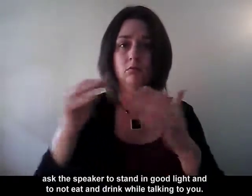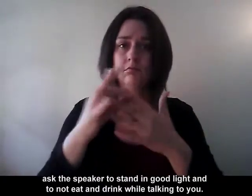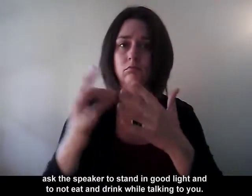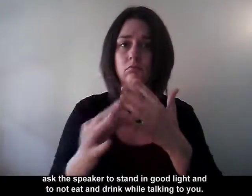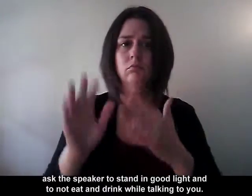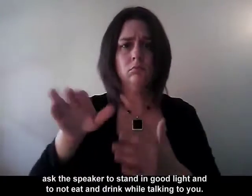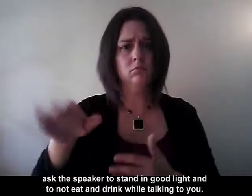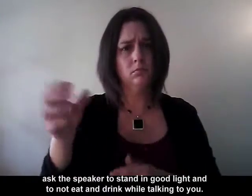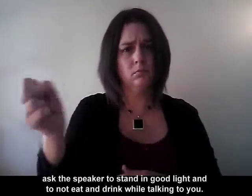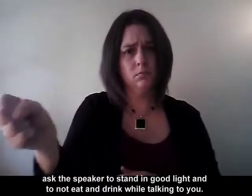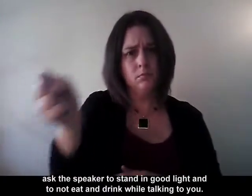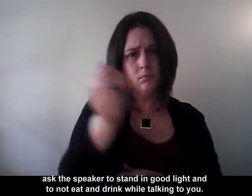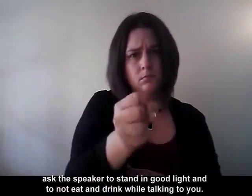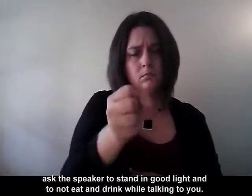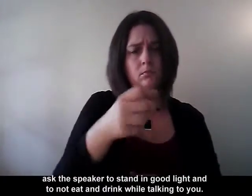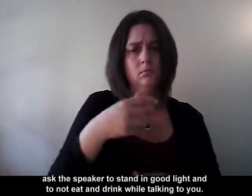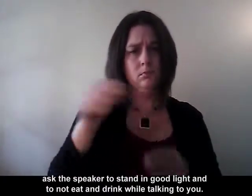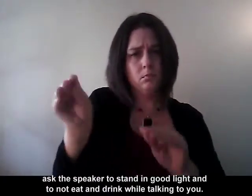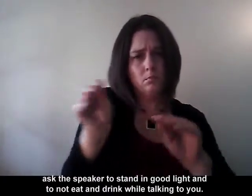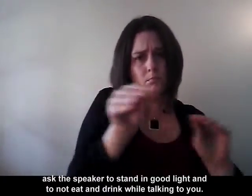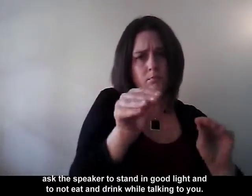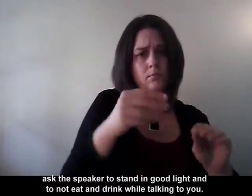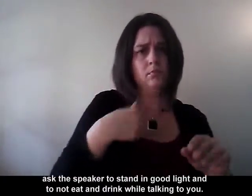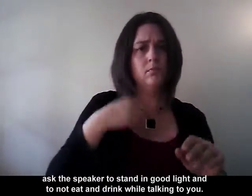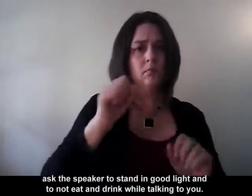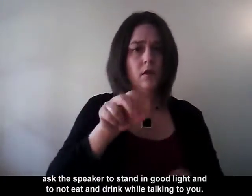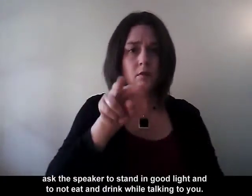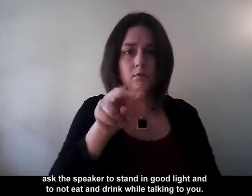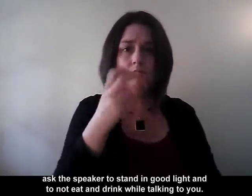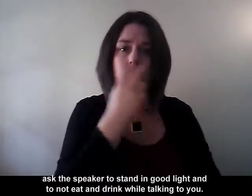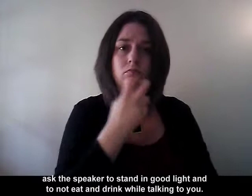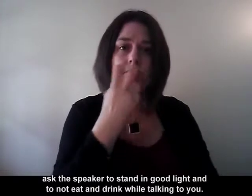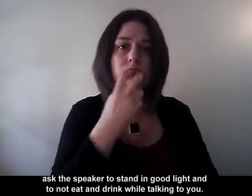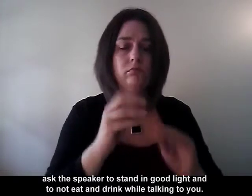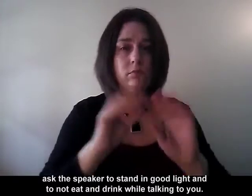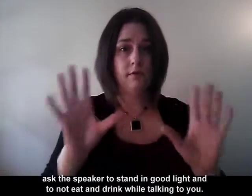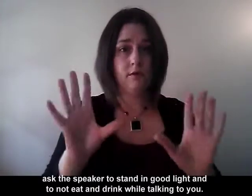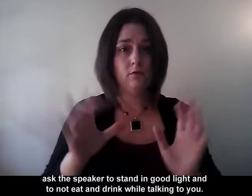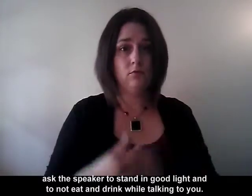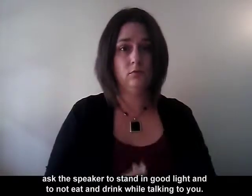ask the speaker to stand in good light and to not eat and drink while talking to you.